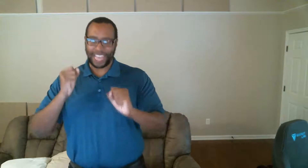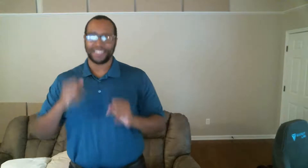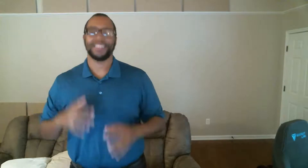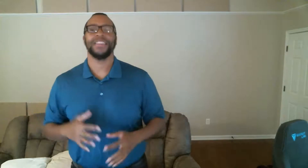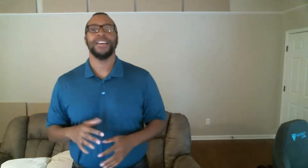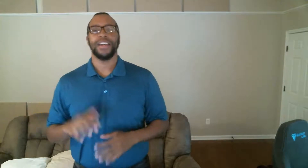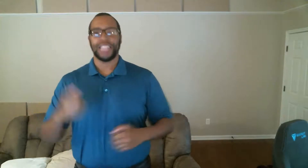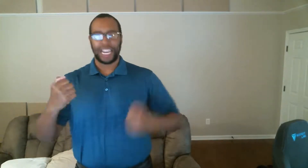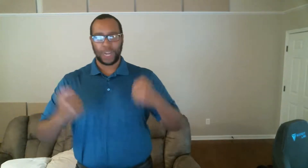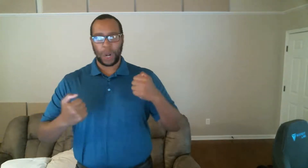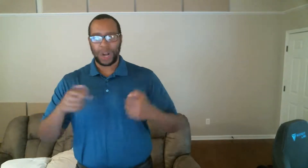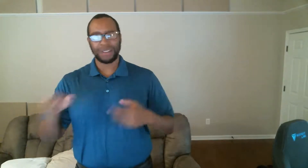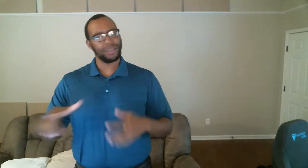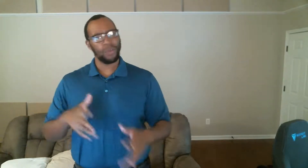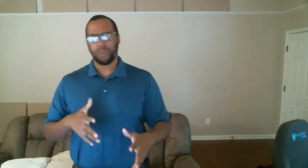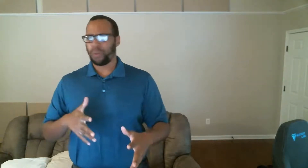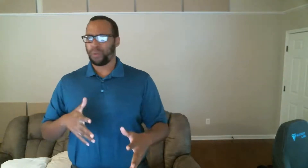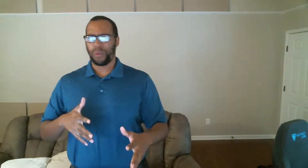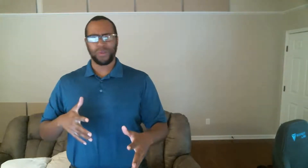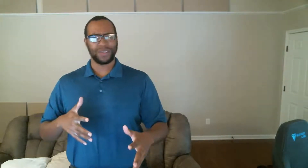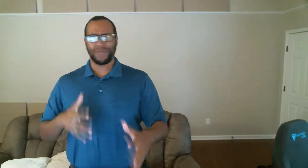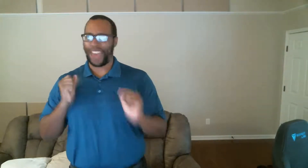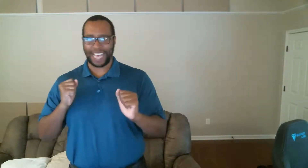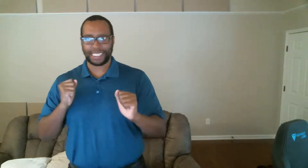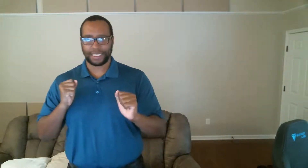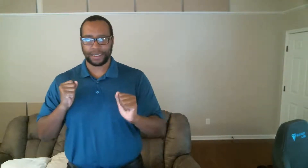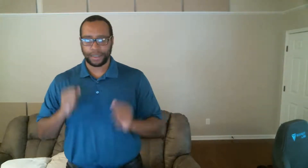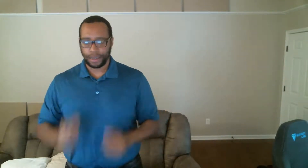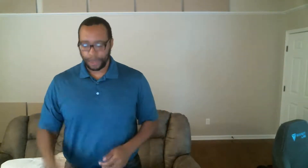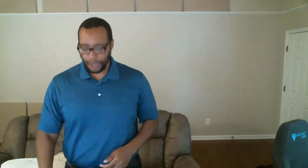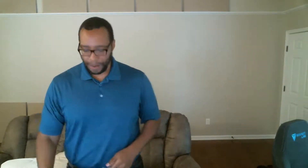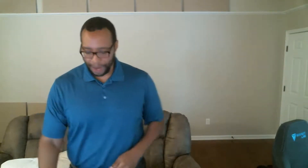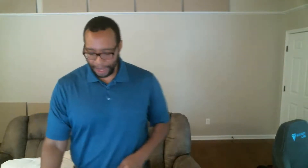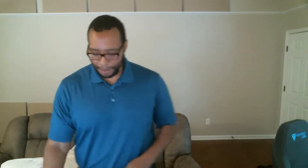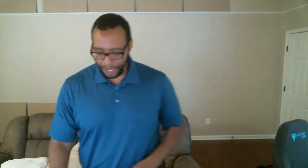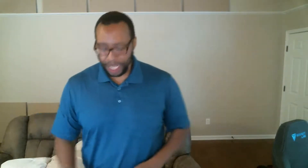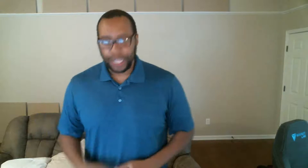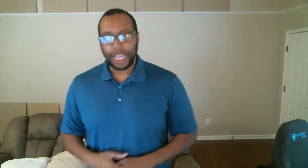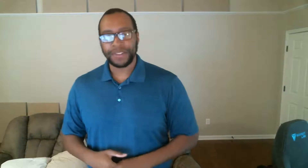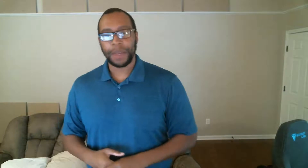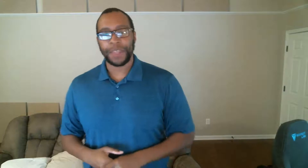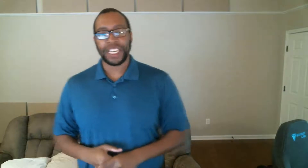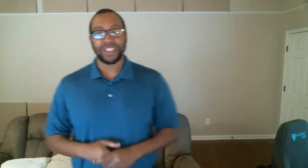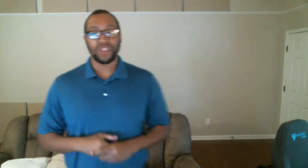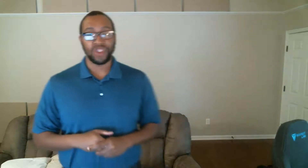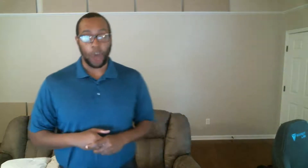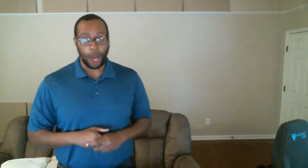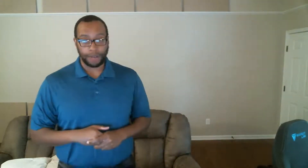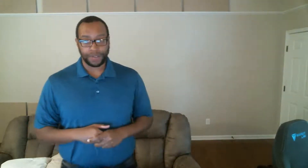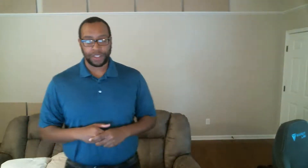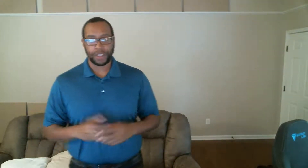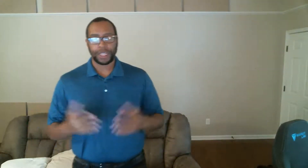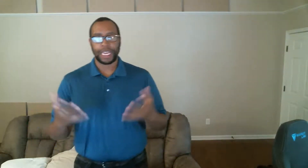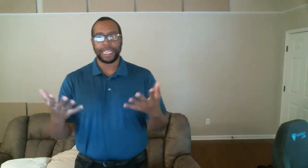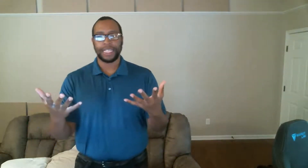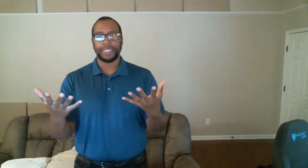fast. That car is fast. All right. If something is soft, it is